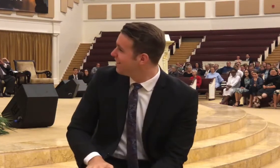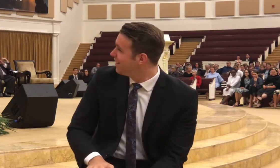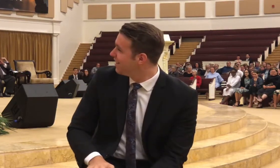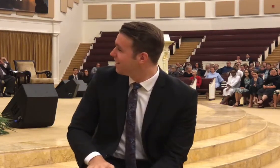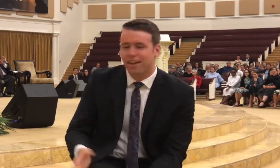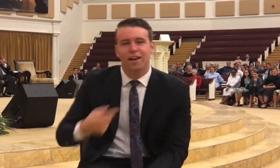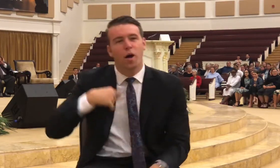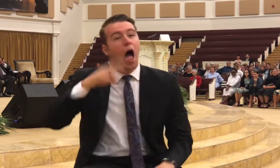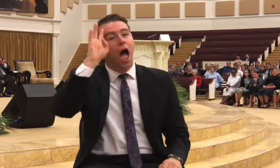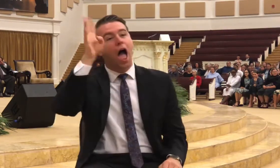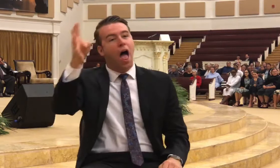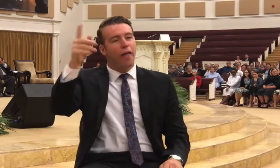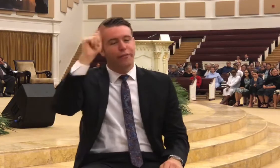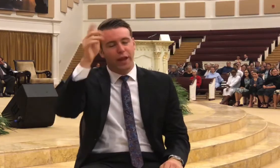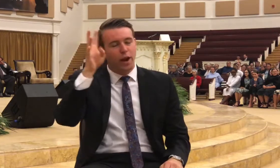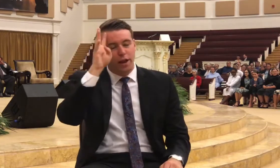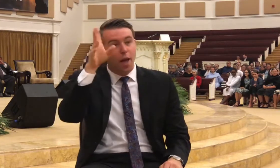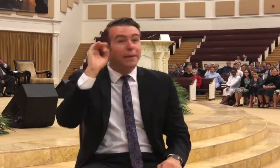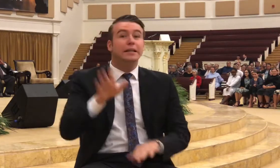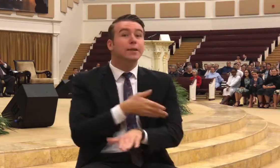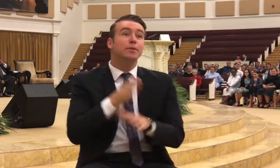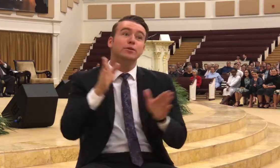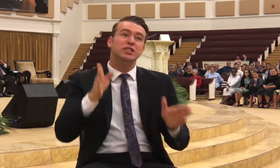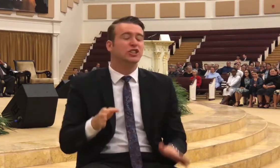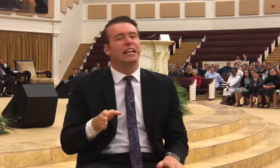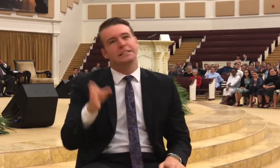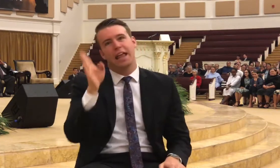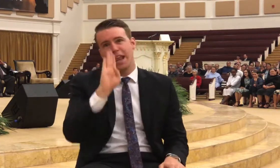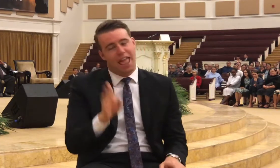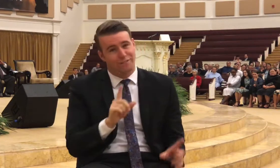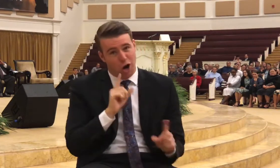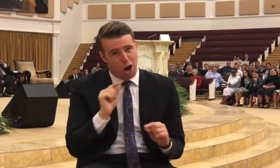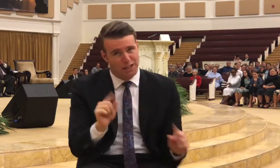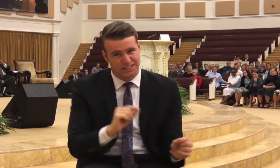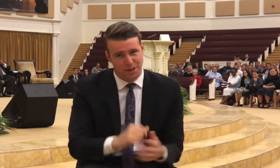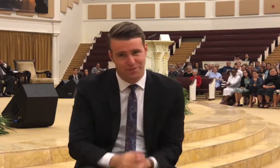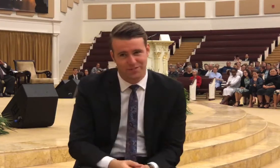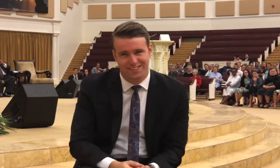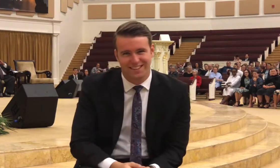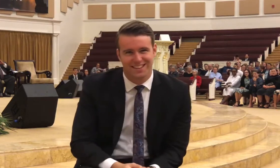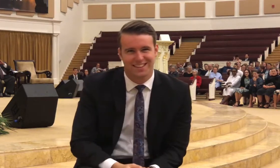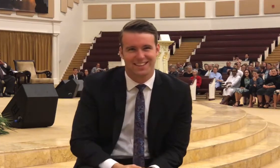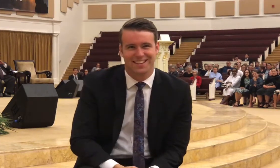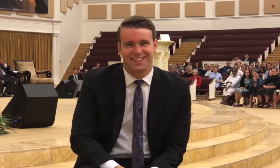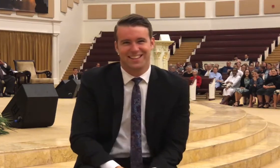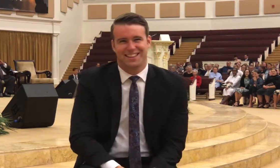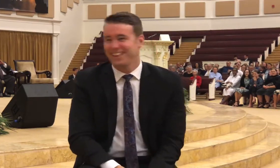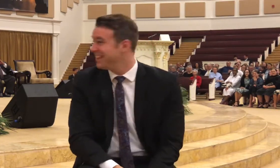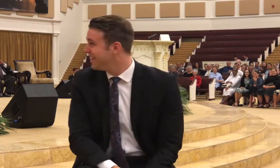This is all in theory because musicians never gospel or anything.